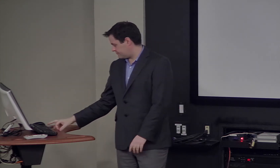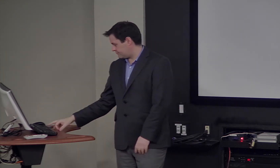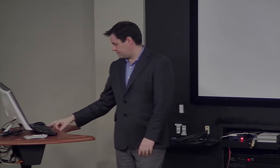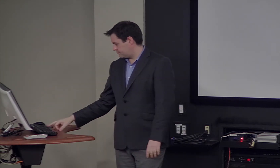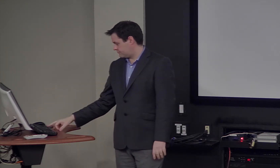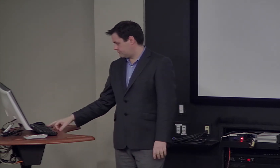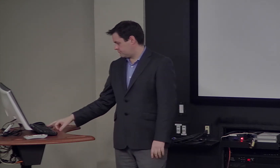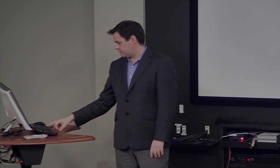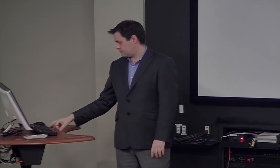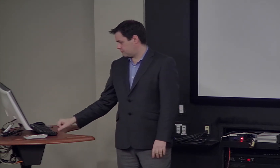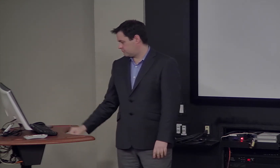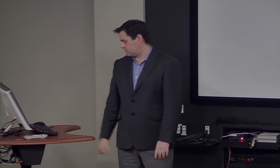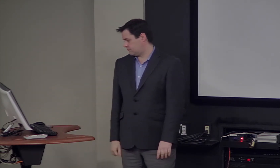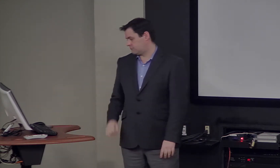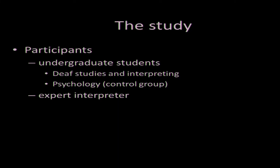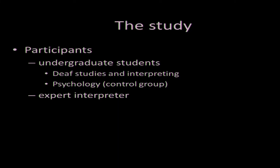let's take a look at our subjects.